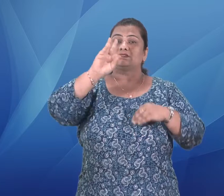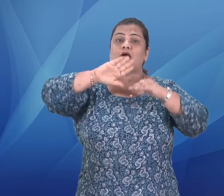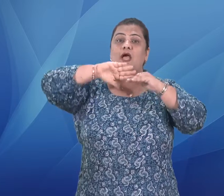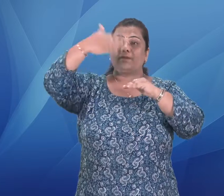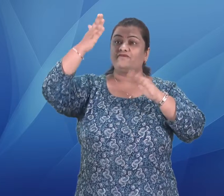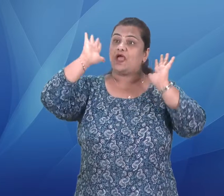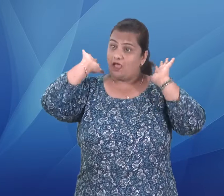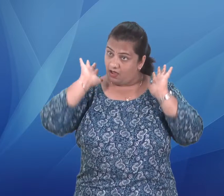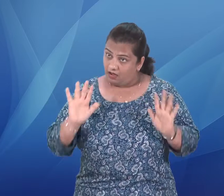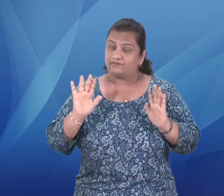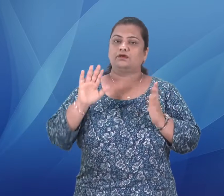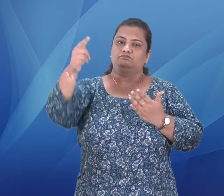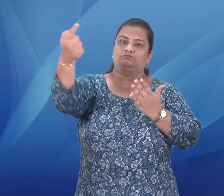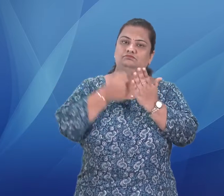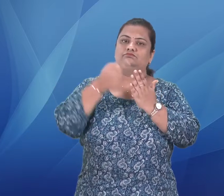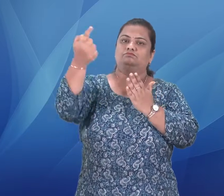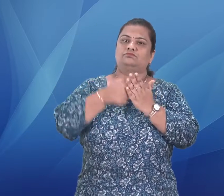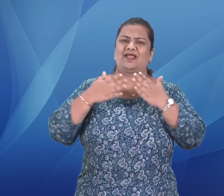in association with the local self government.